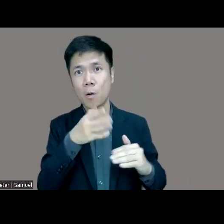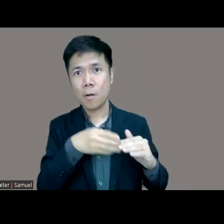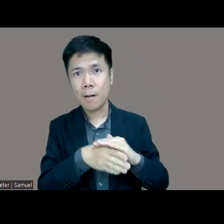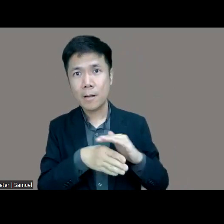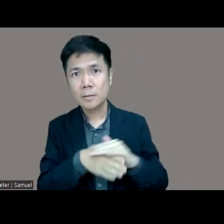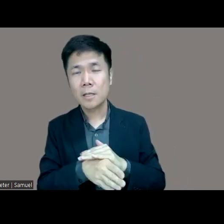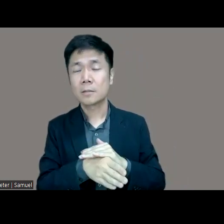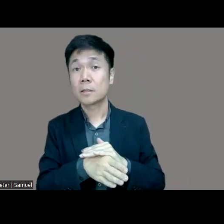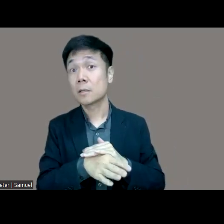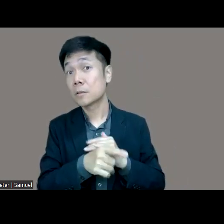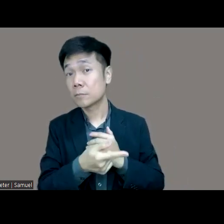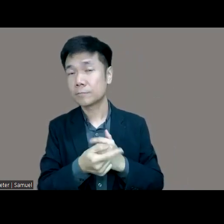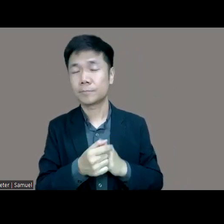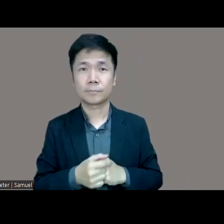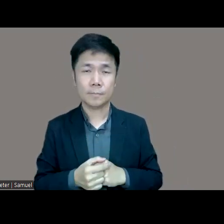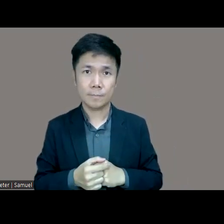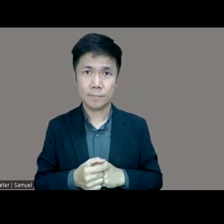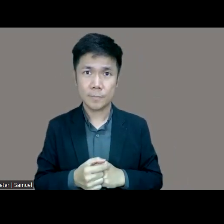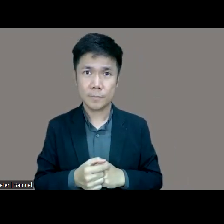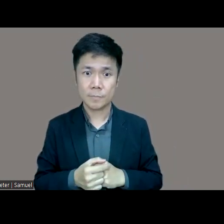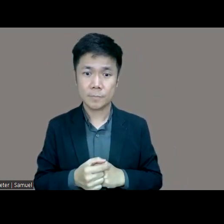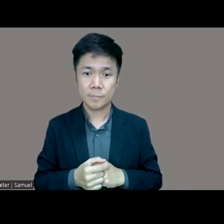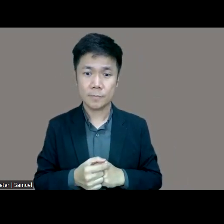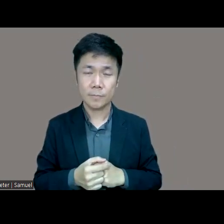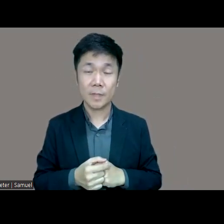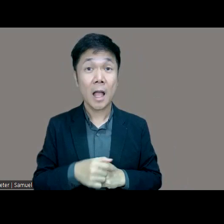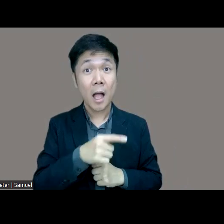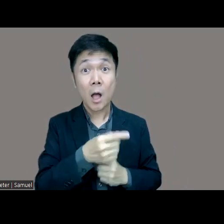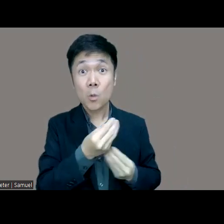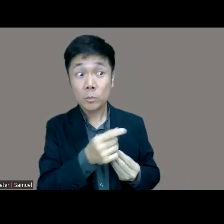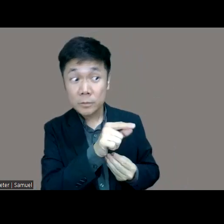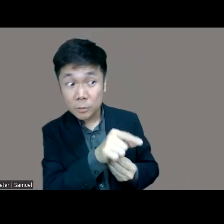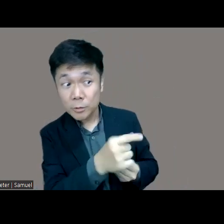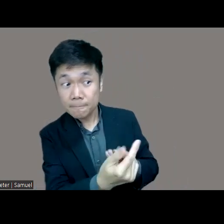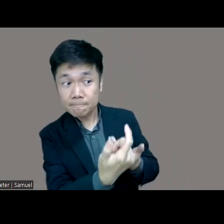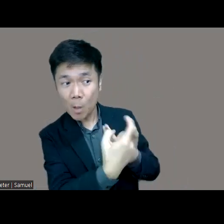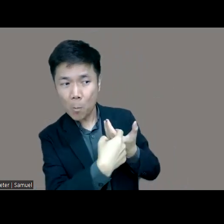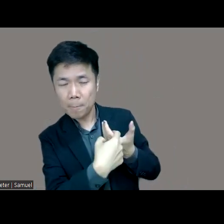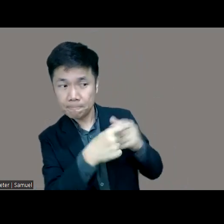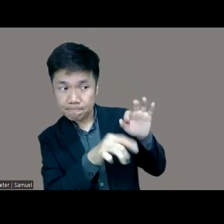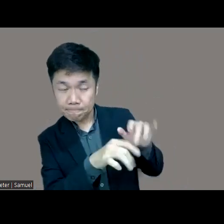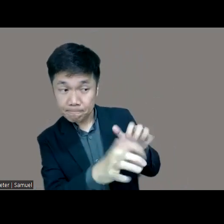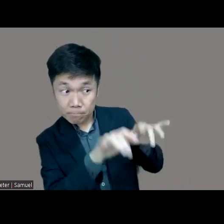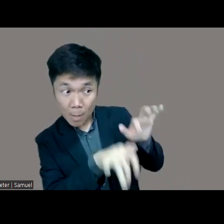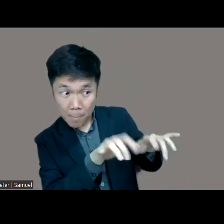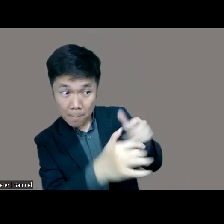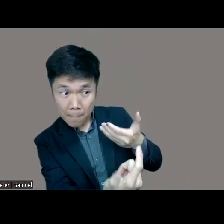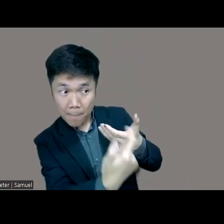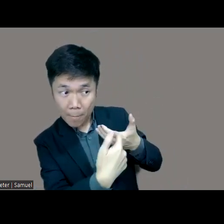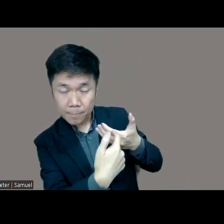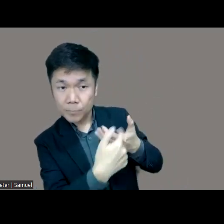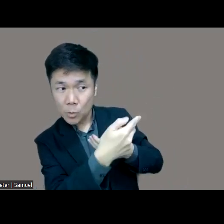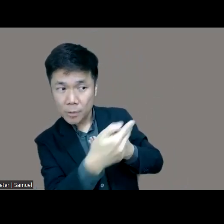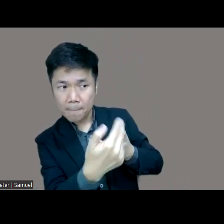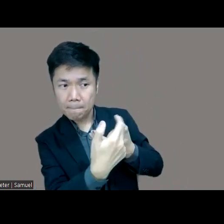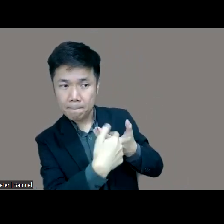remote access, that is remote actually registration. I don't know I would like to hear your opinion as